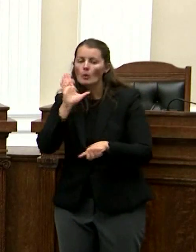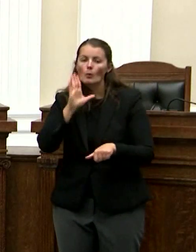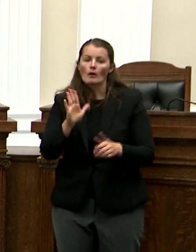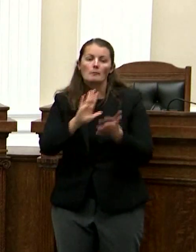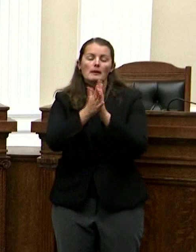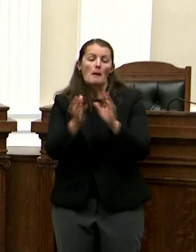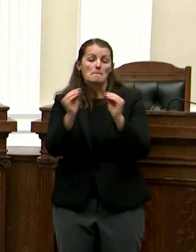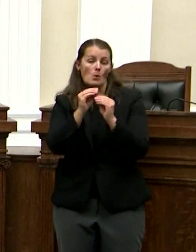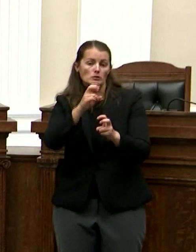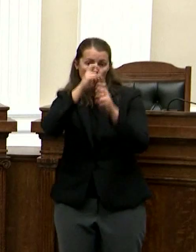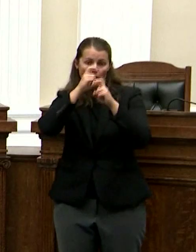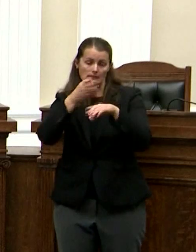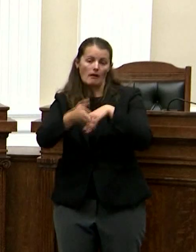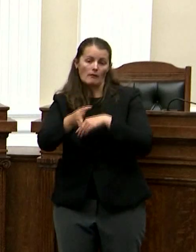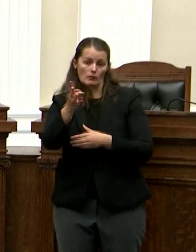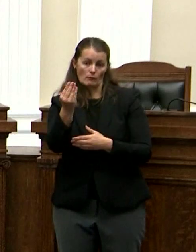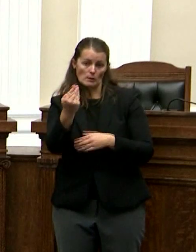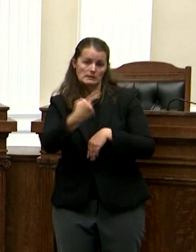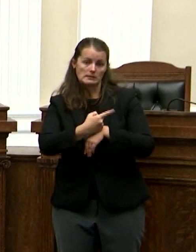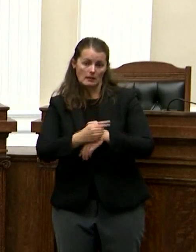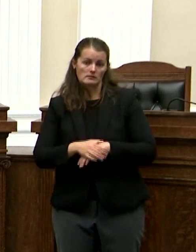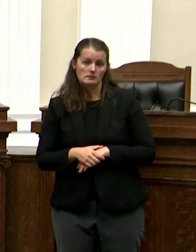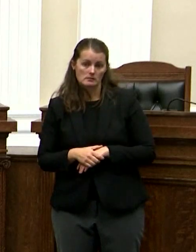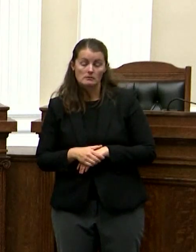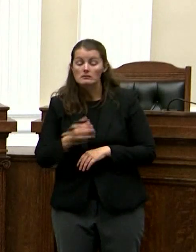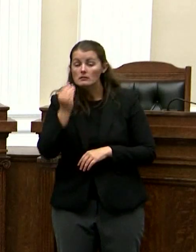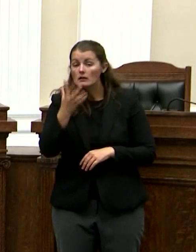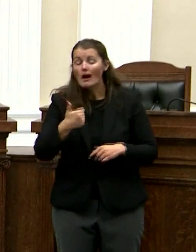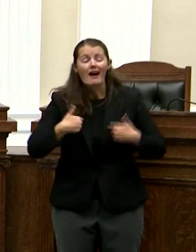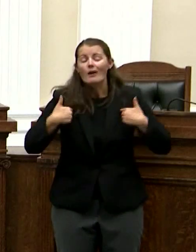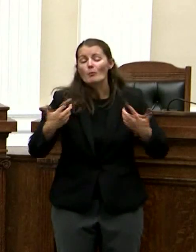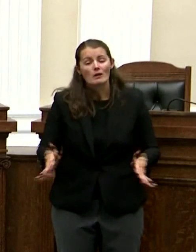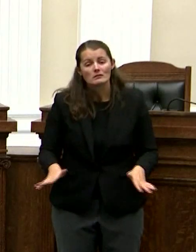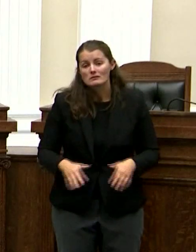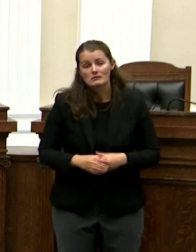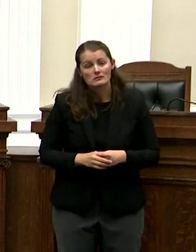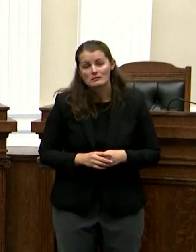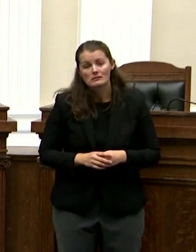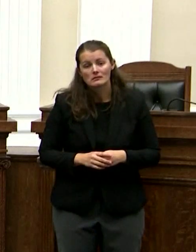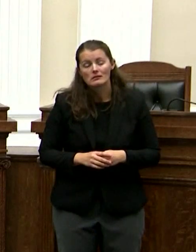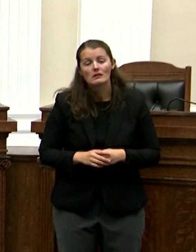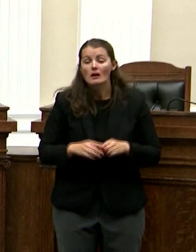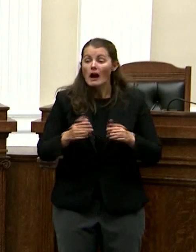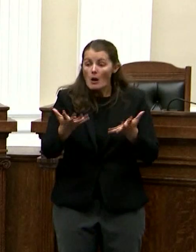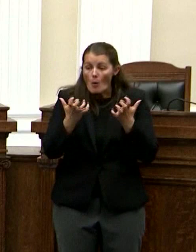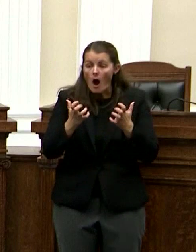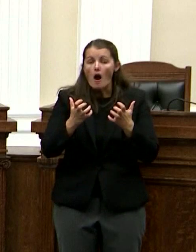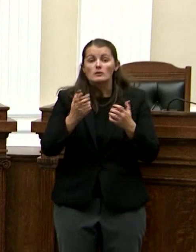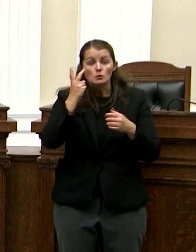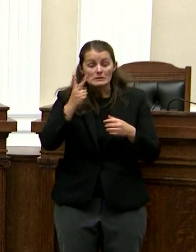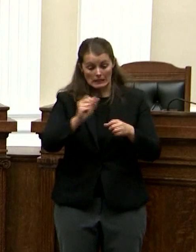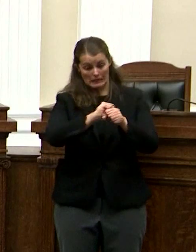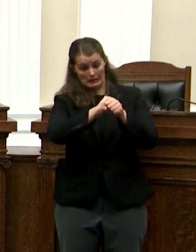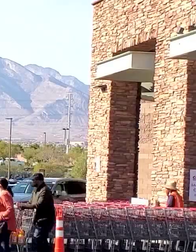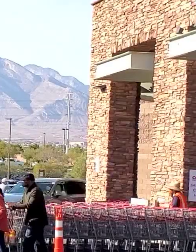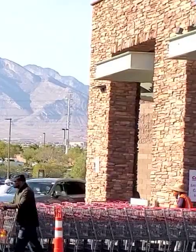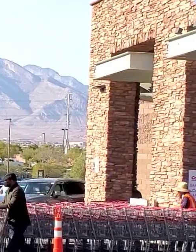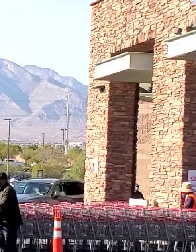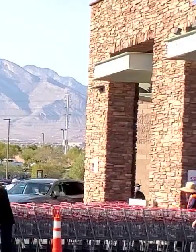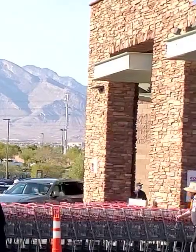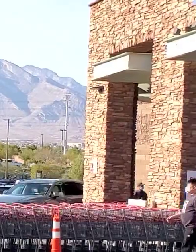I do not want to implement more restrictions. I want this to improve, and we can make it improve if everyone